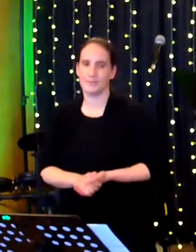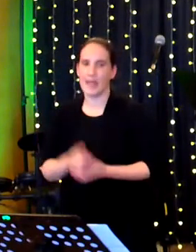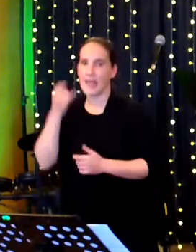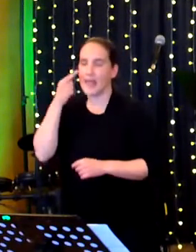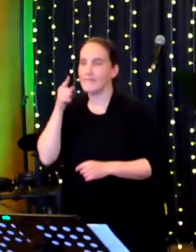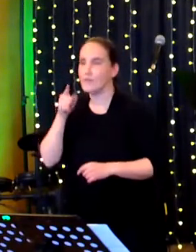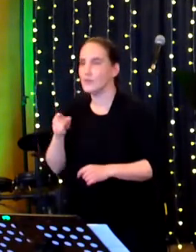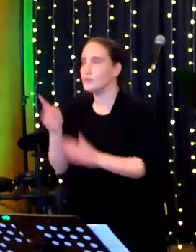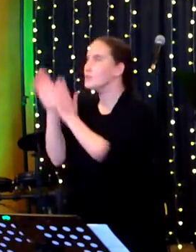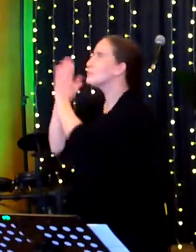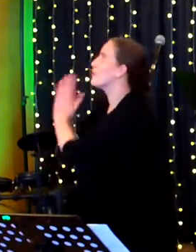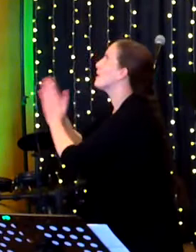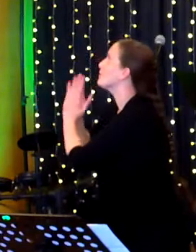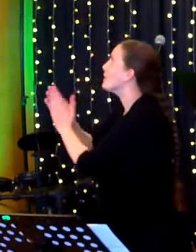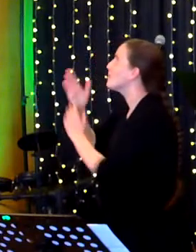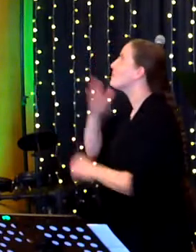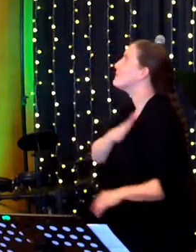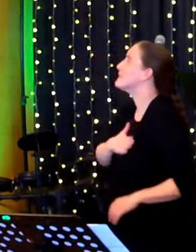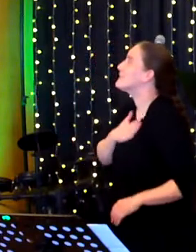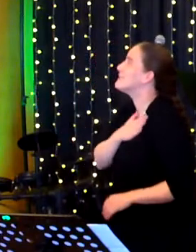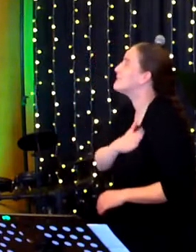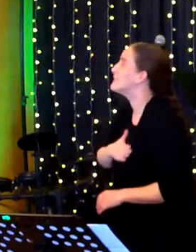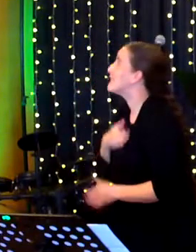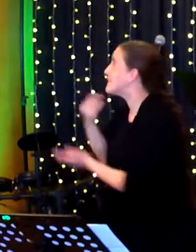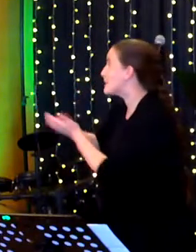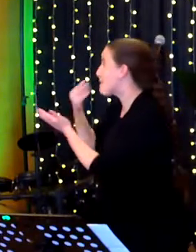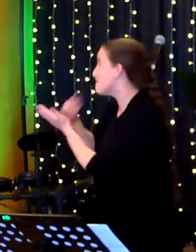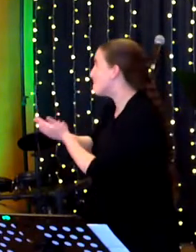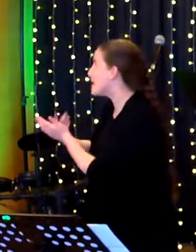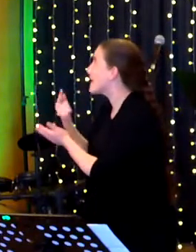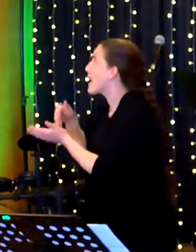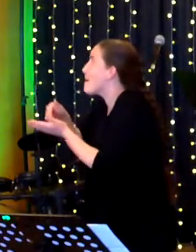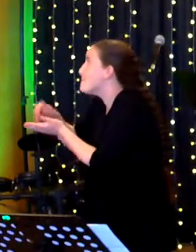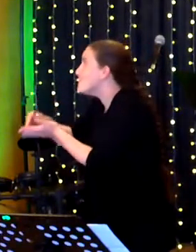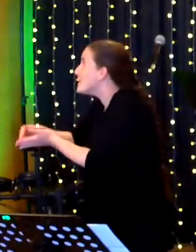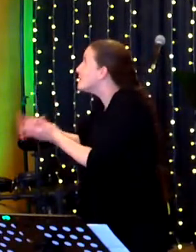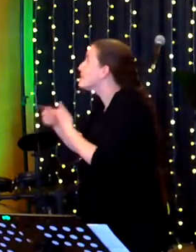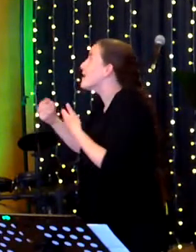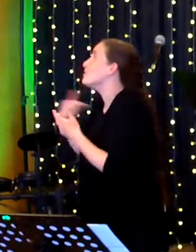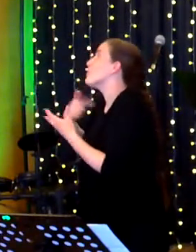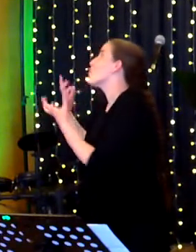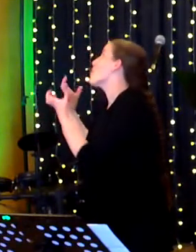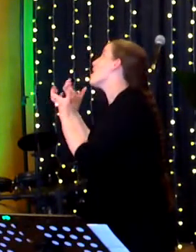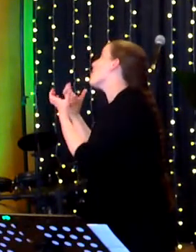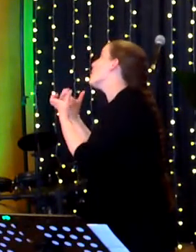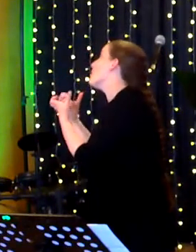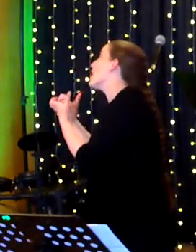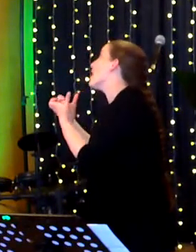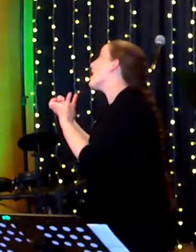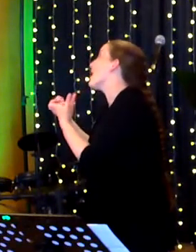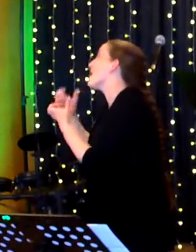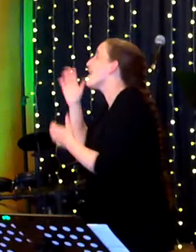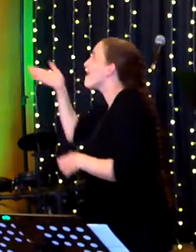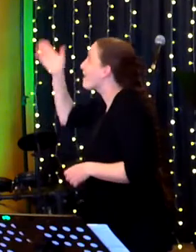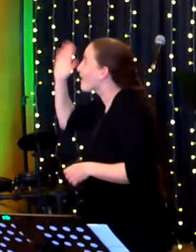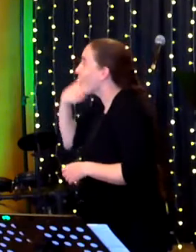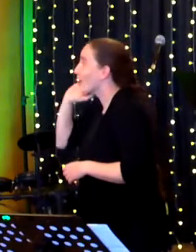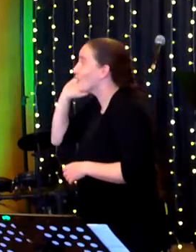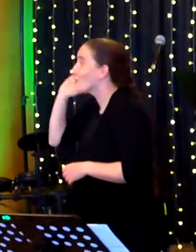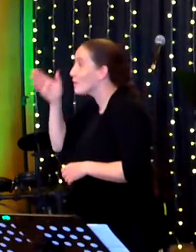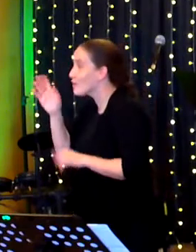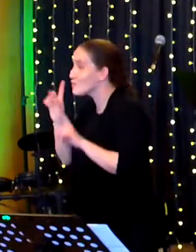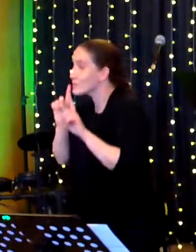$1 million, he's not sending out his angel armies to, like, get your $1 million ready, okay? I know. That's a disappointment, isn't